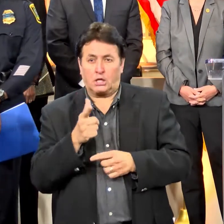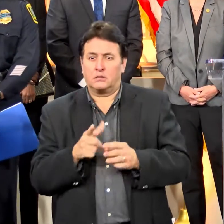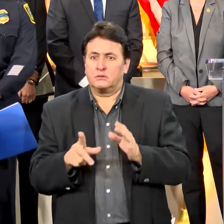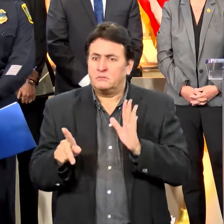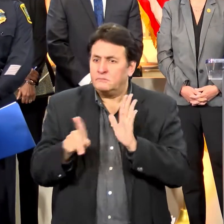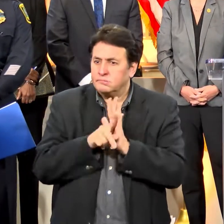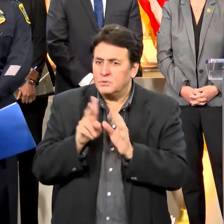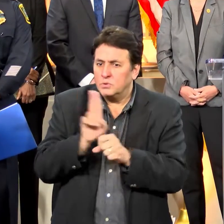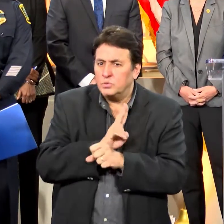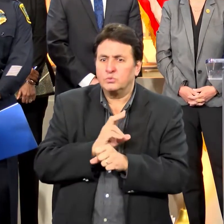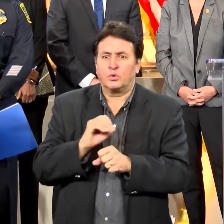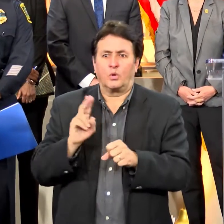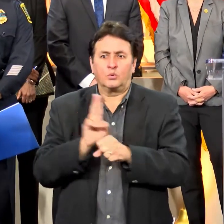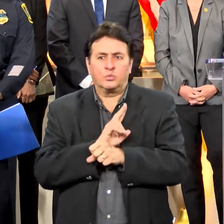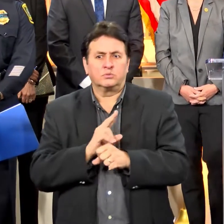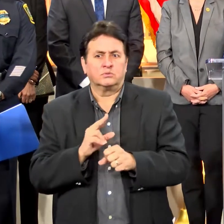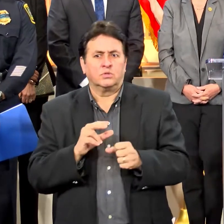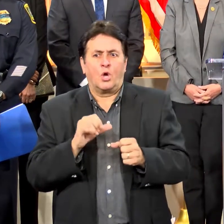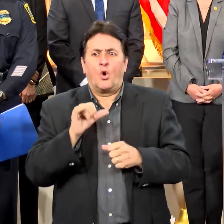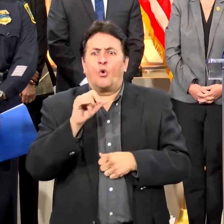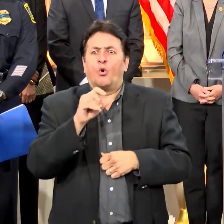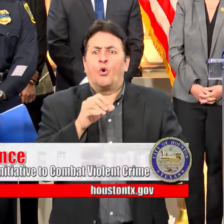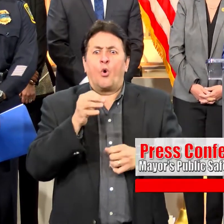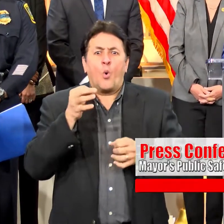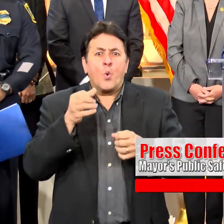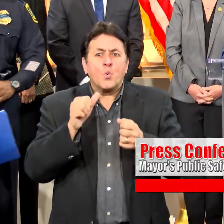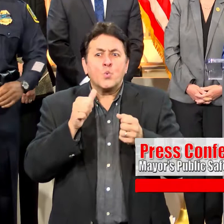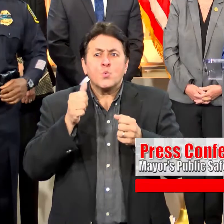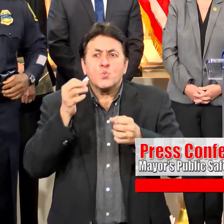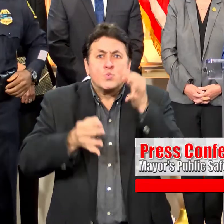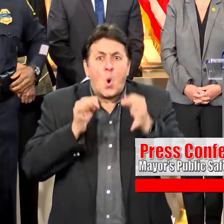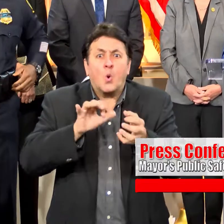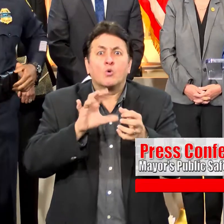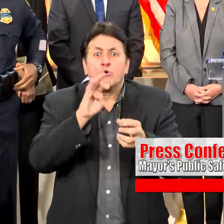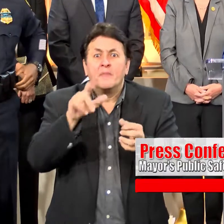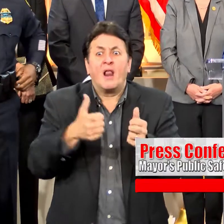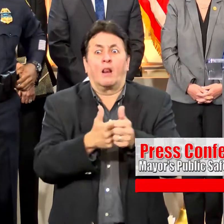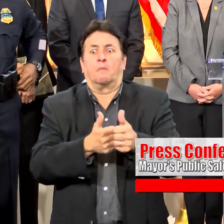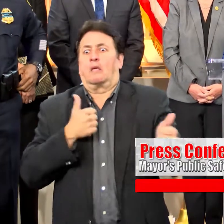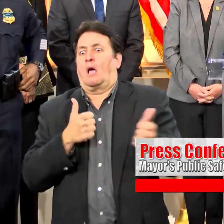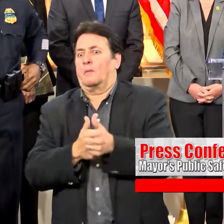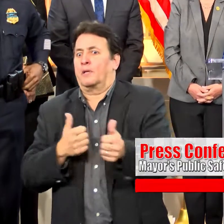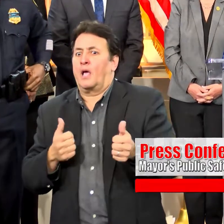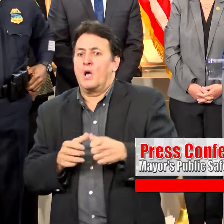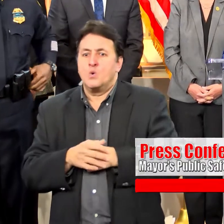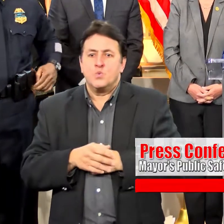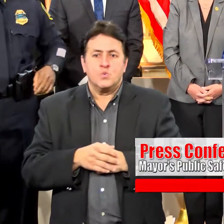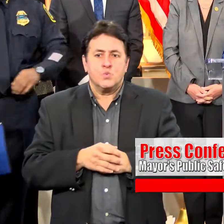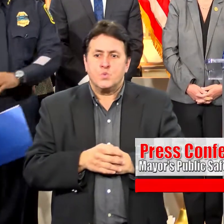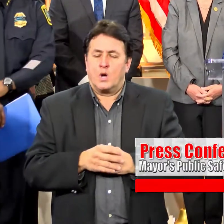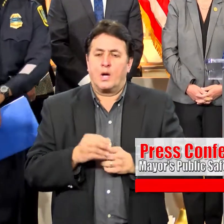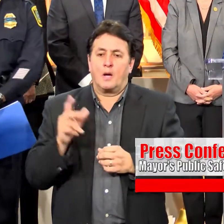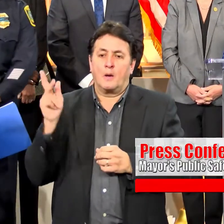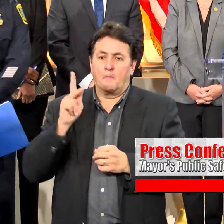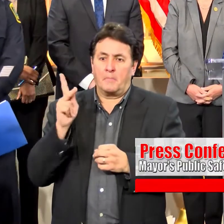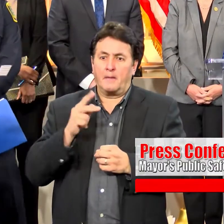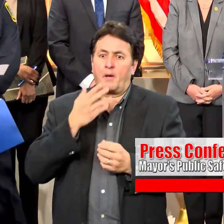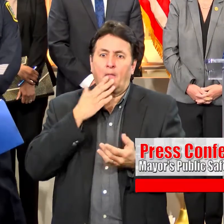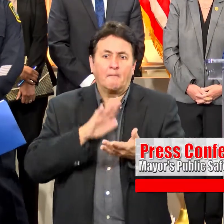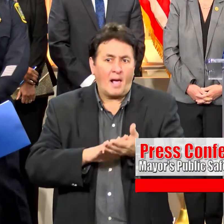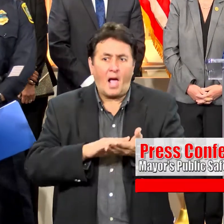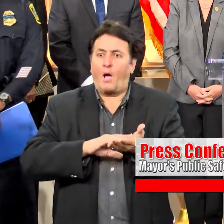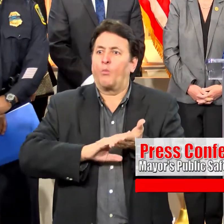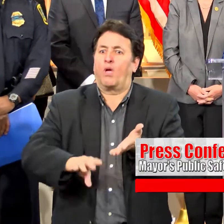case backlogs that impact the pretrial release and prosecution of violent offenders. As your mayor,